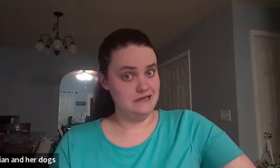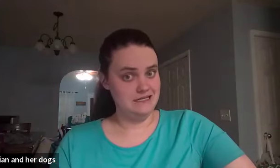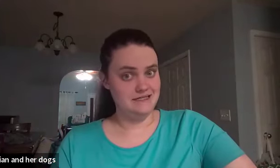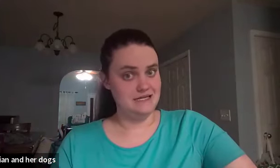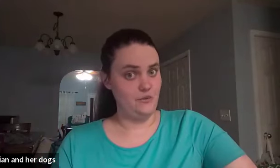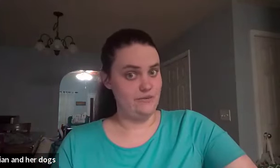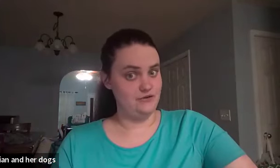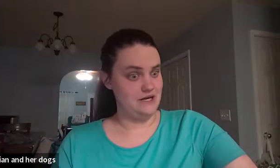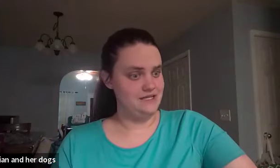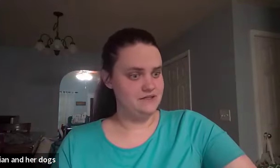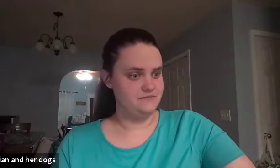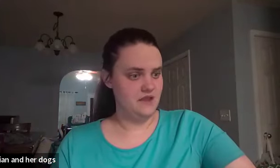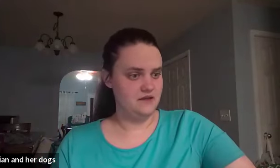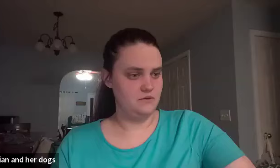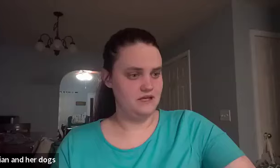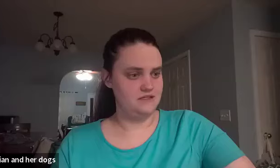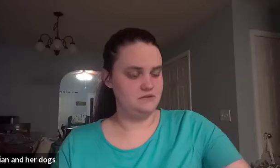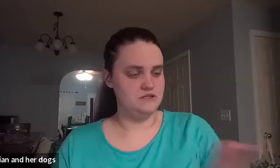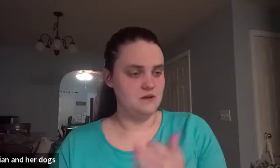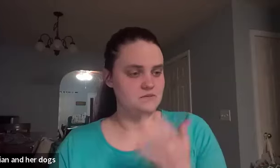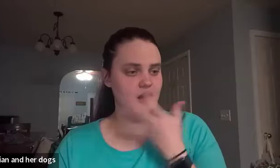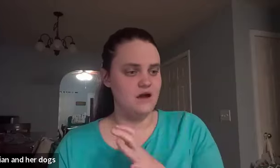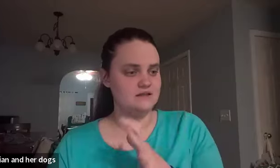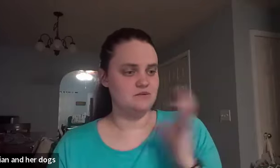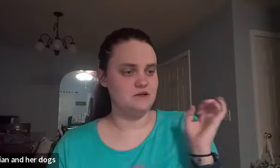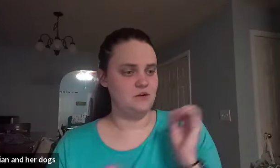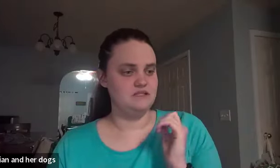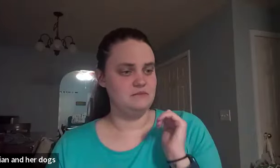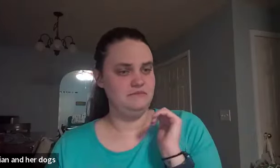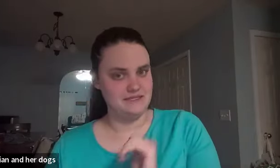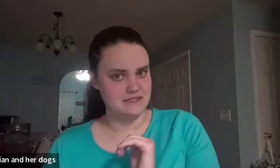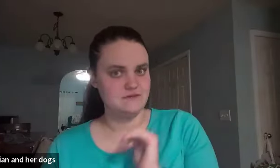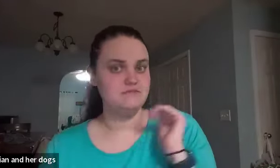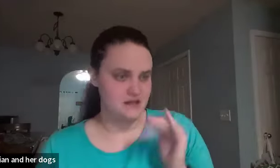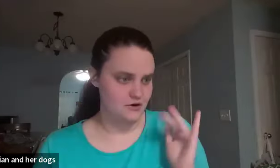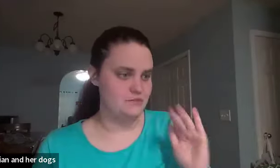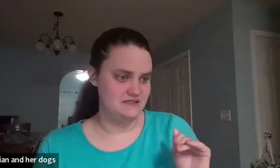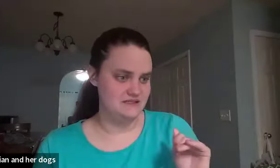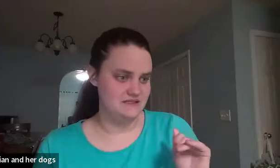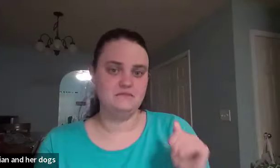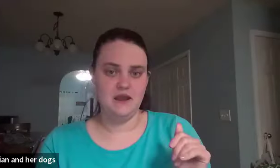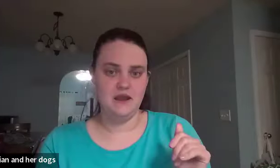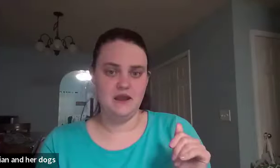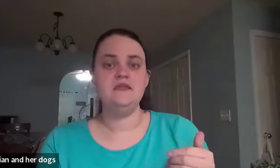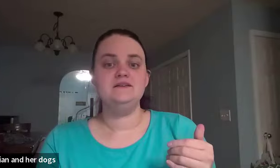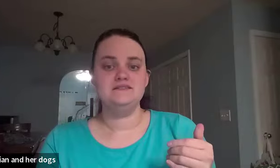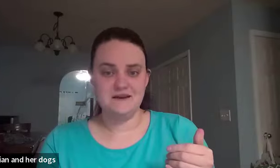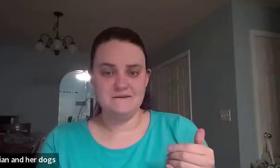long list because I know we went through a lot. I think we stopped with hot. So we're going to pizza, back for our pizza. Okay.